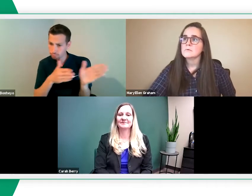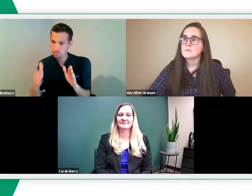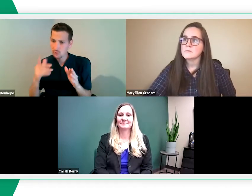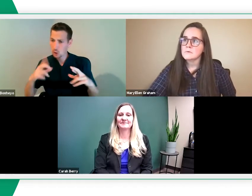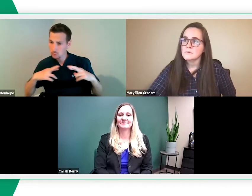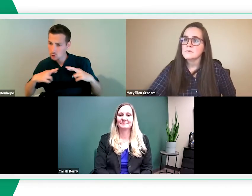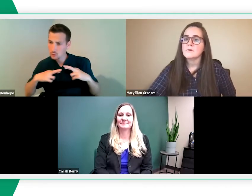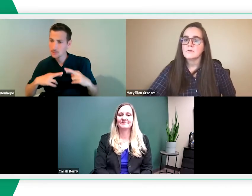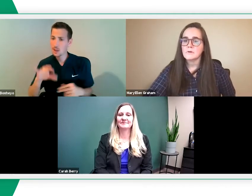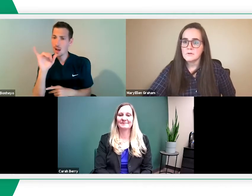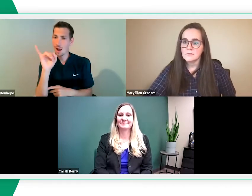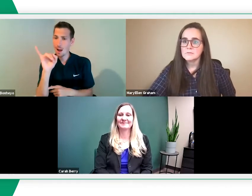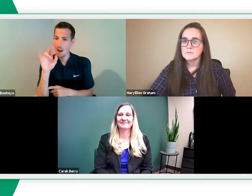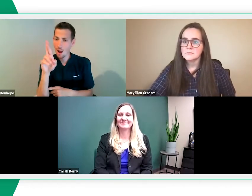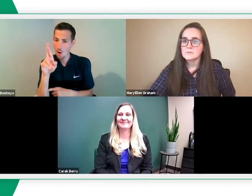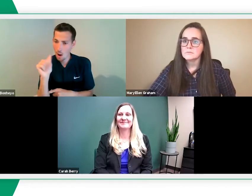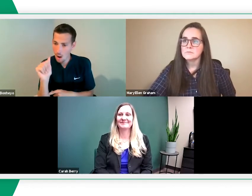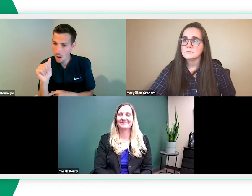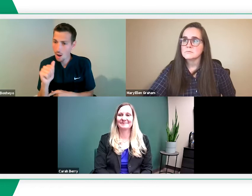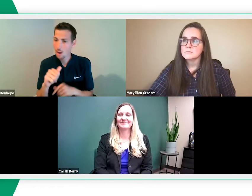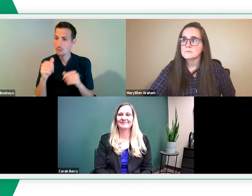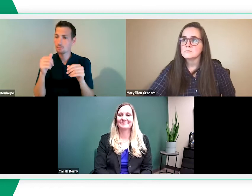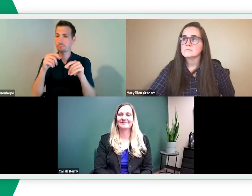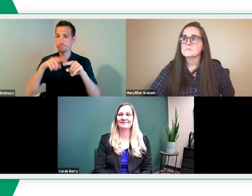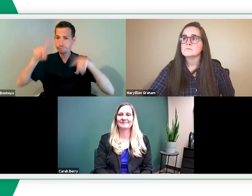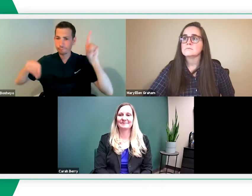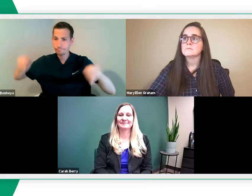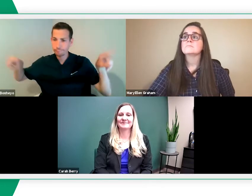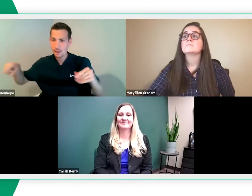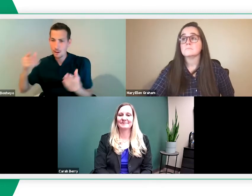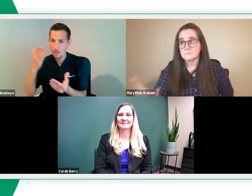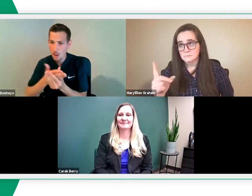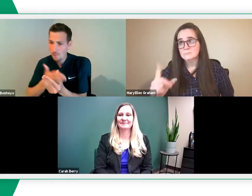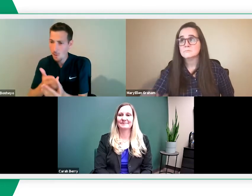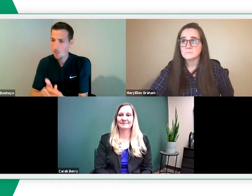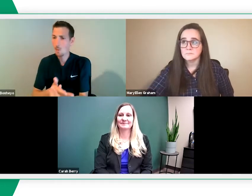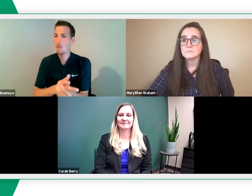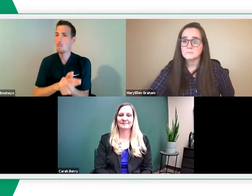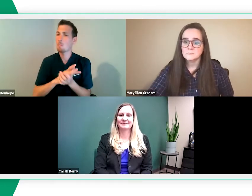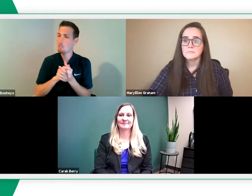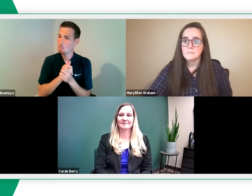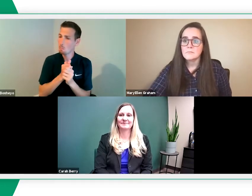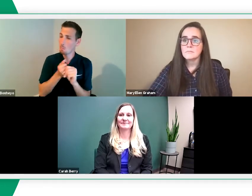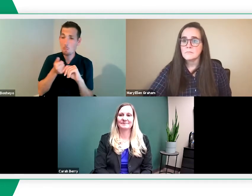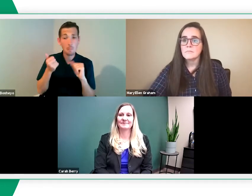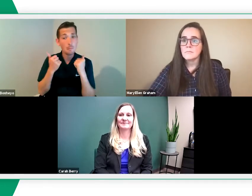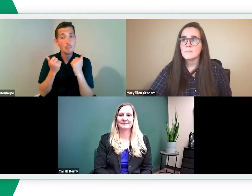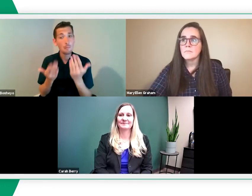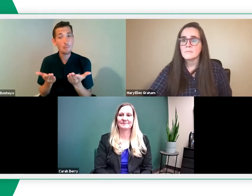Loans, making sure for IRAs, diversifying your